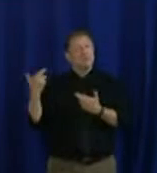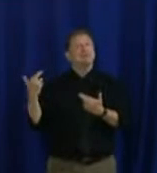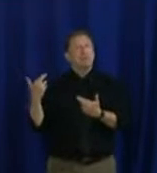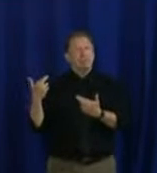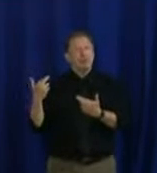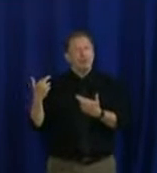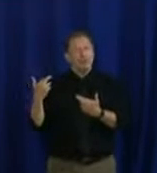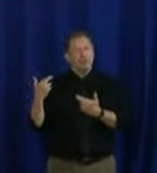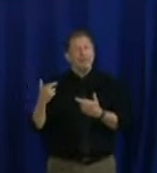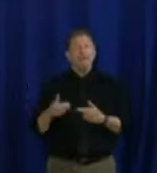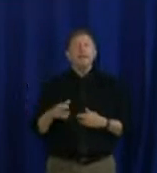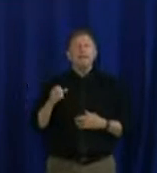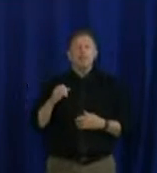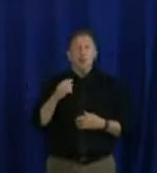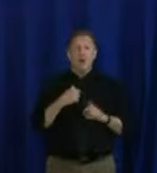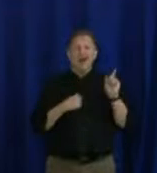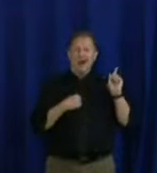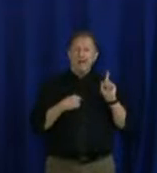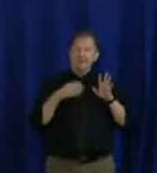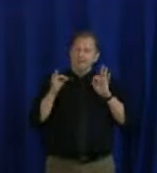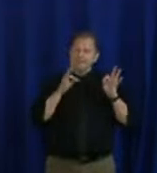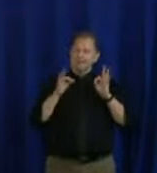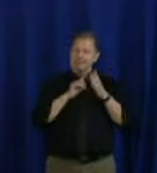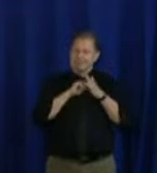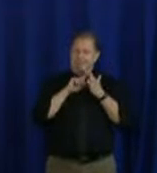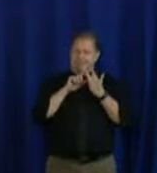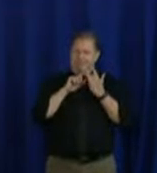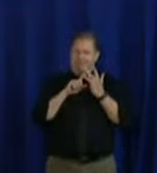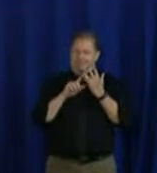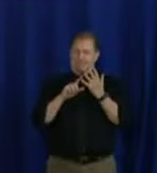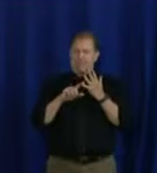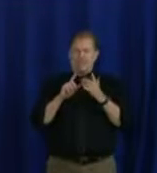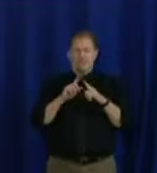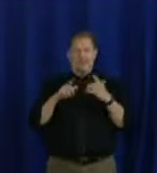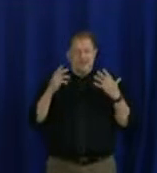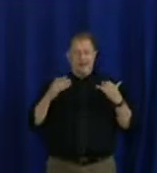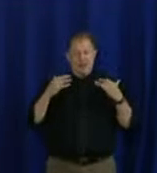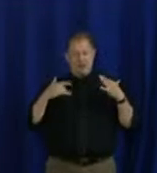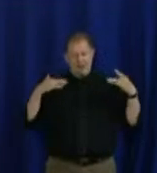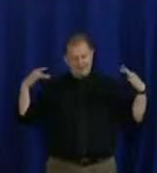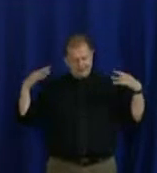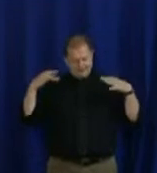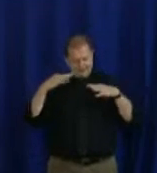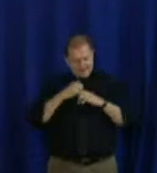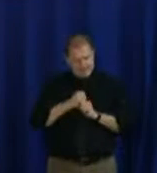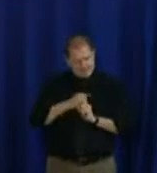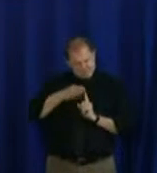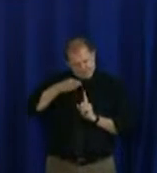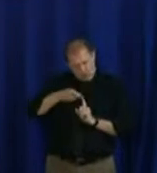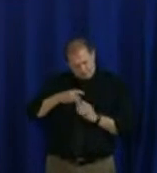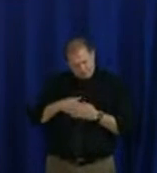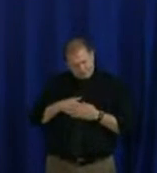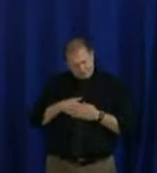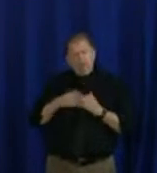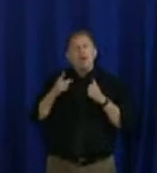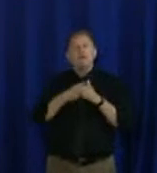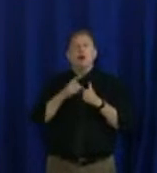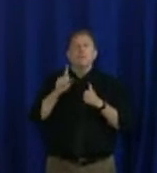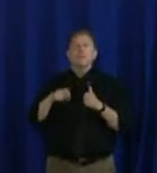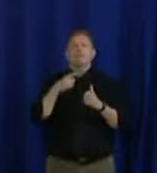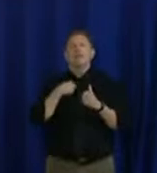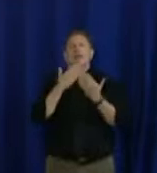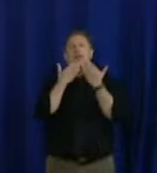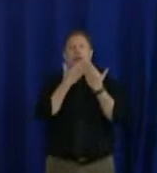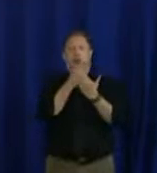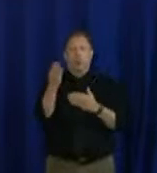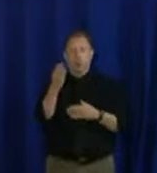So, in summary, I'd like to just first of all, thank you all for having gotten us this